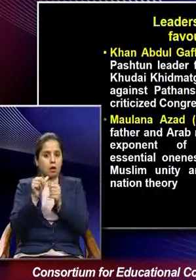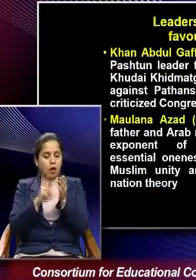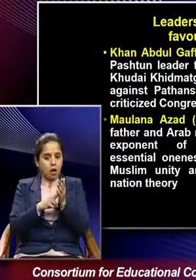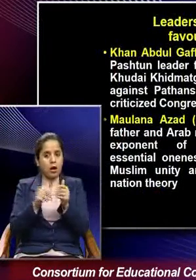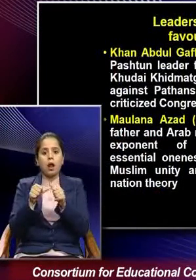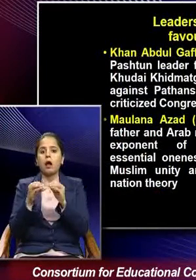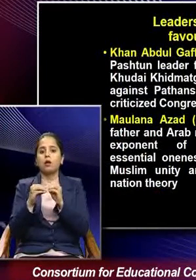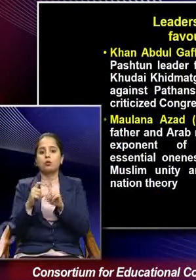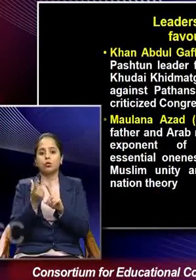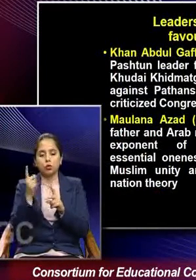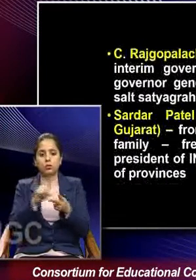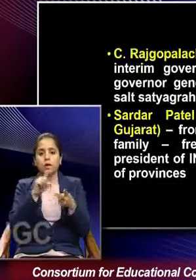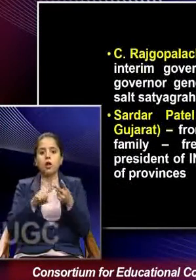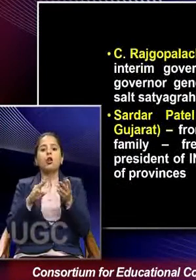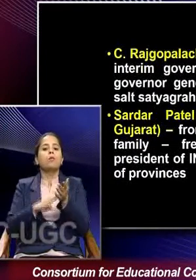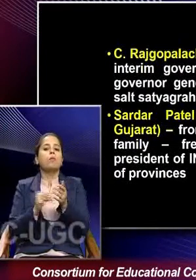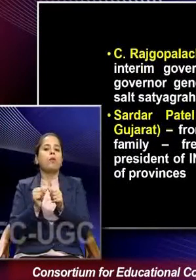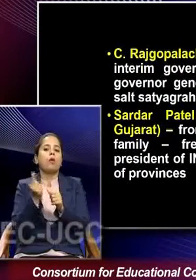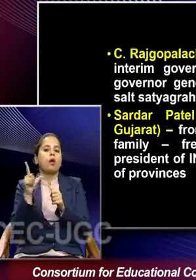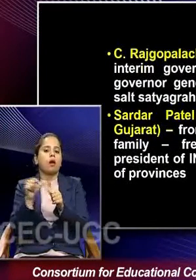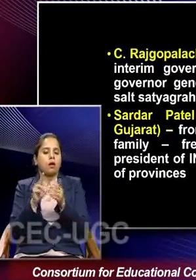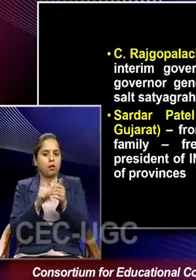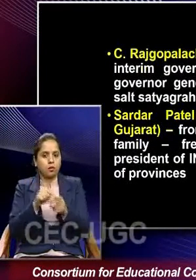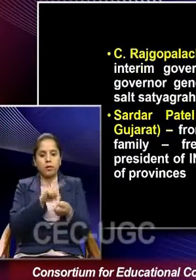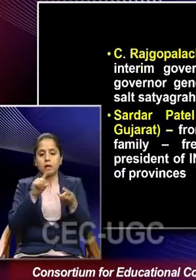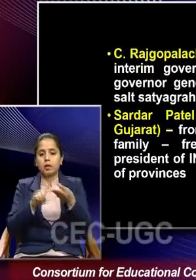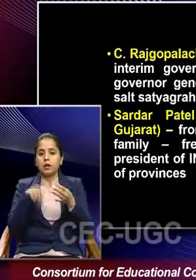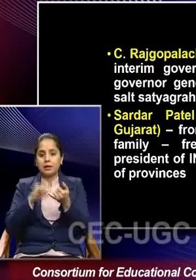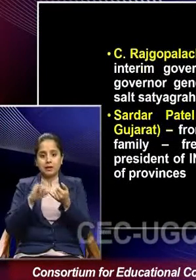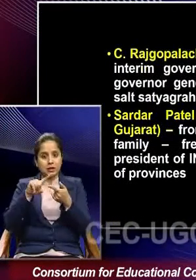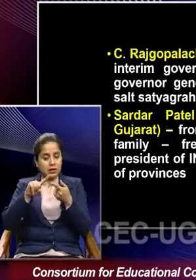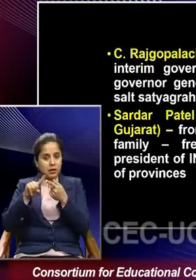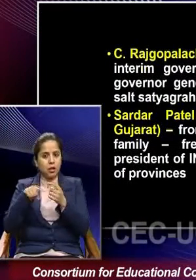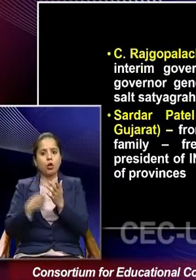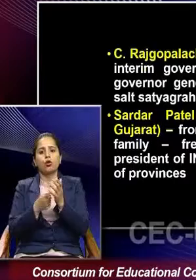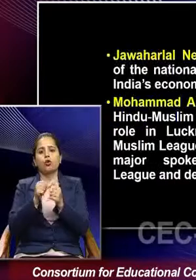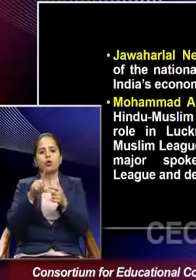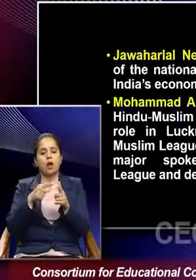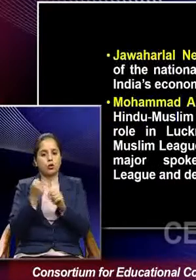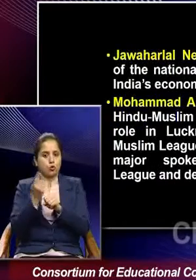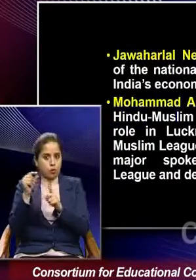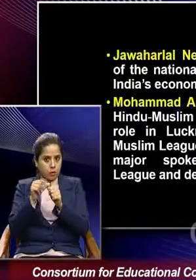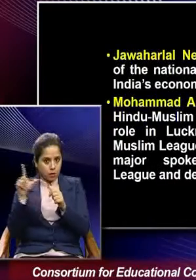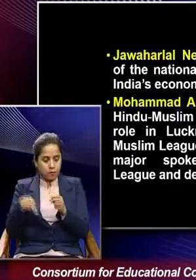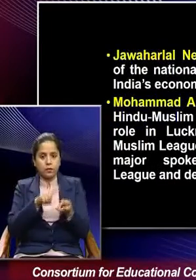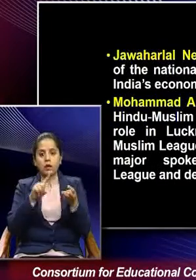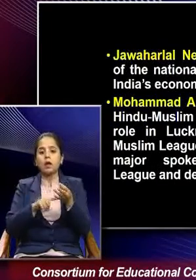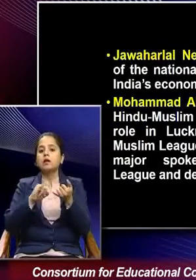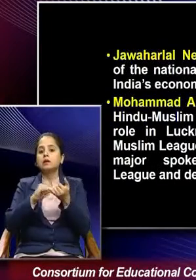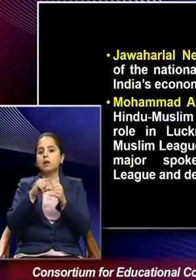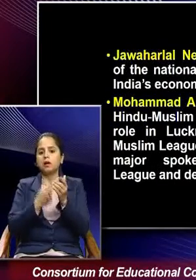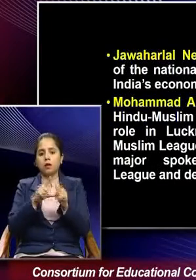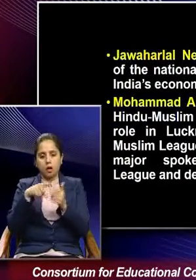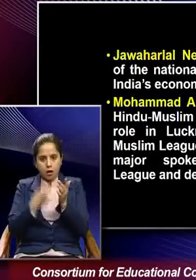Khan, Maulana Azad, C. Rajgopalachari, Sardar Patel, Jawaharlal